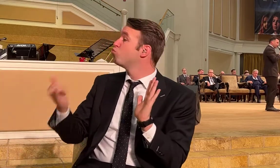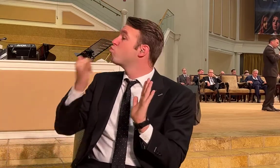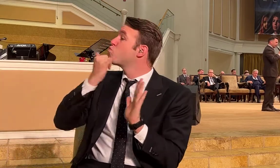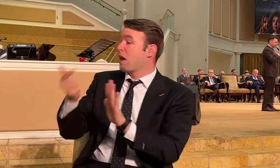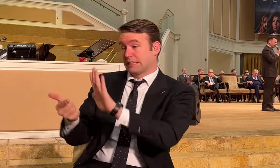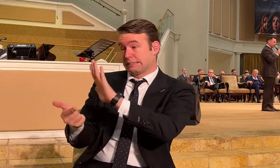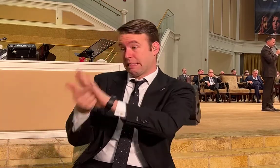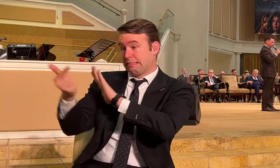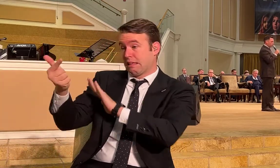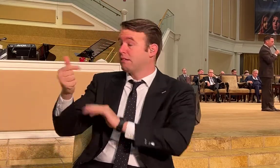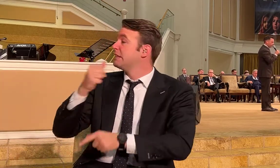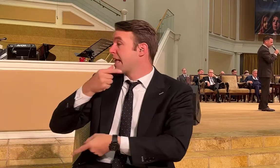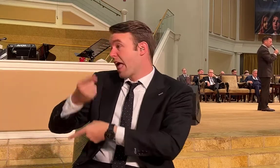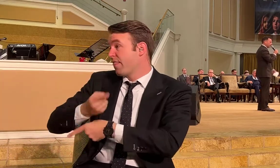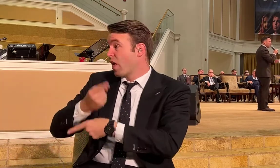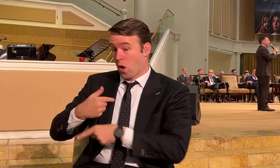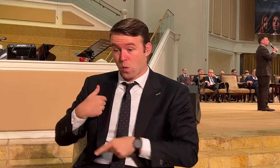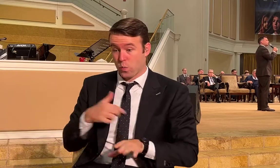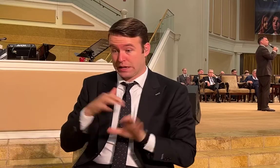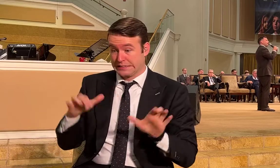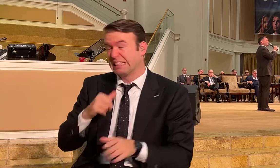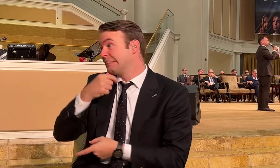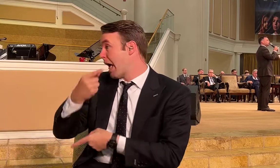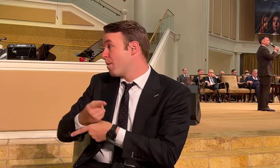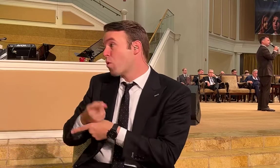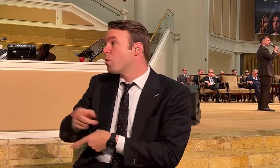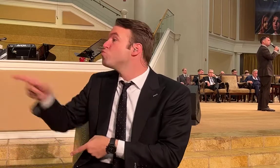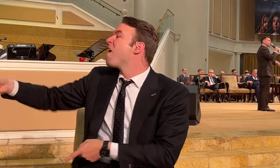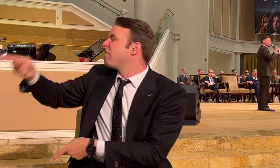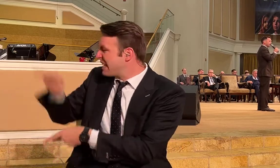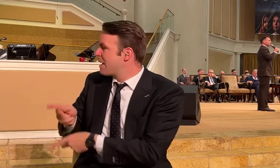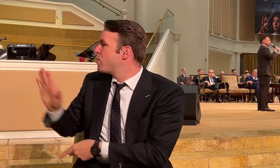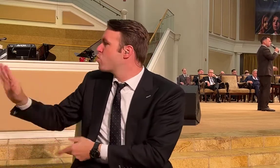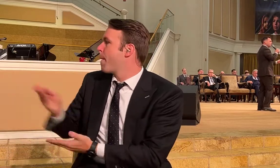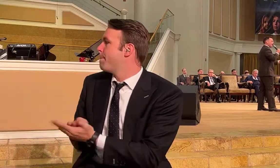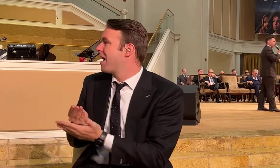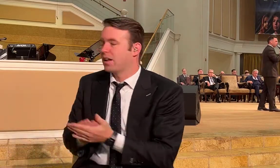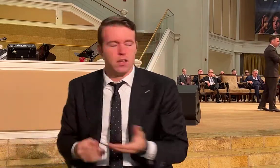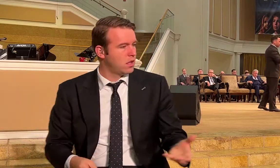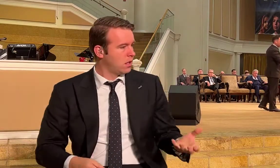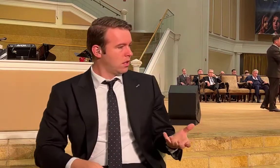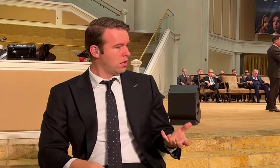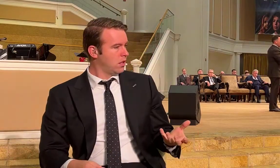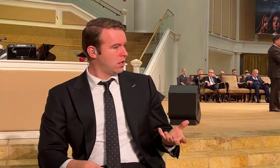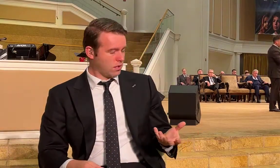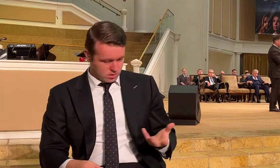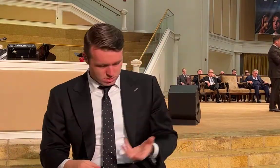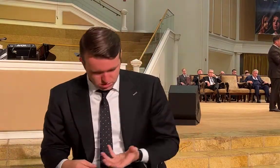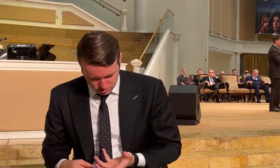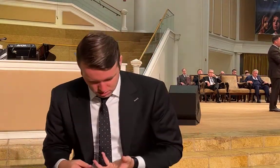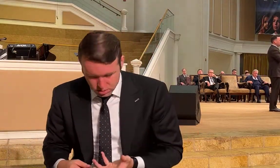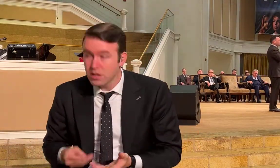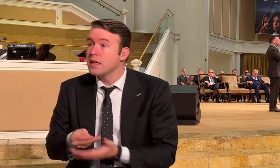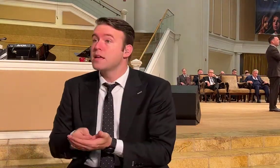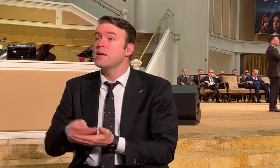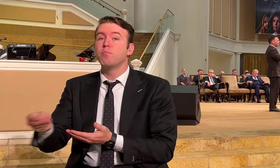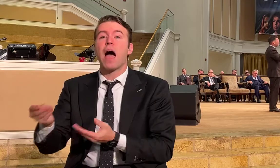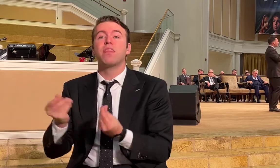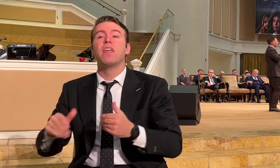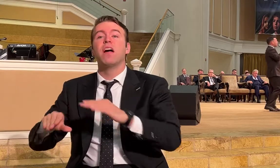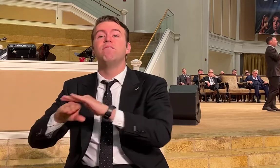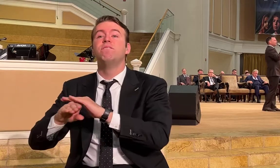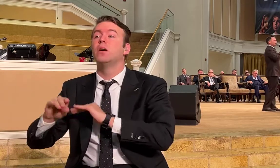is illegal, it is unethical what we have done. And so they used his money to buy a field of blood. What we